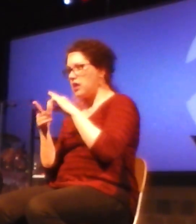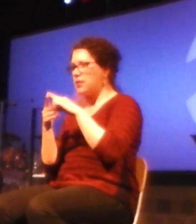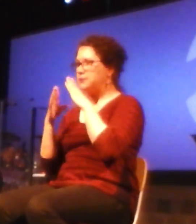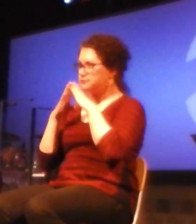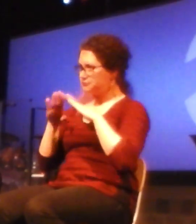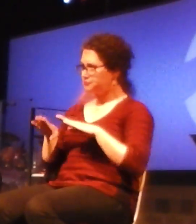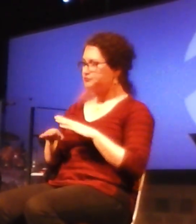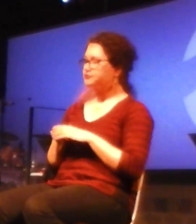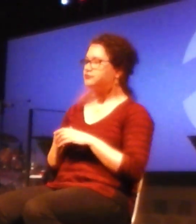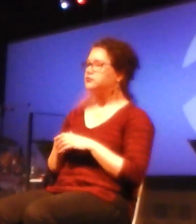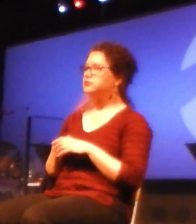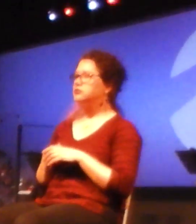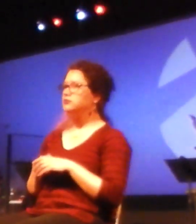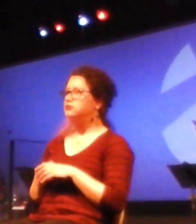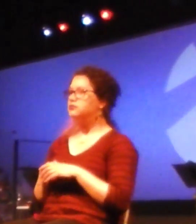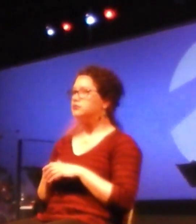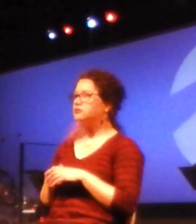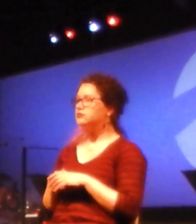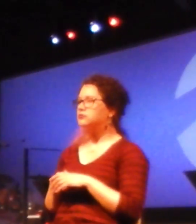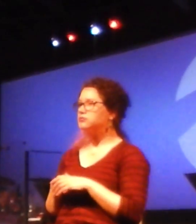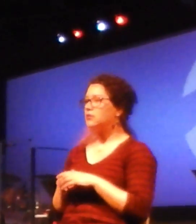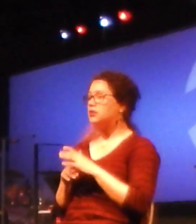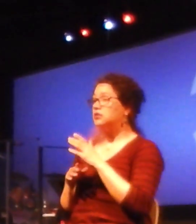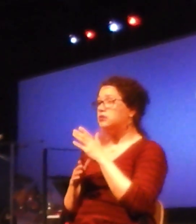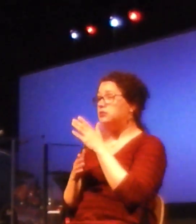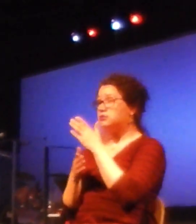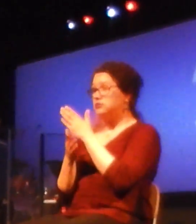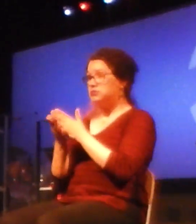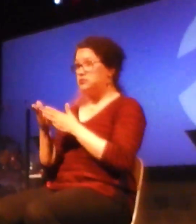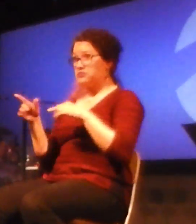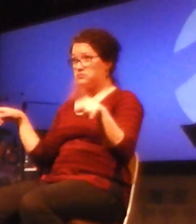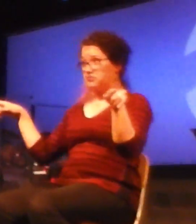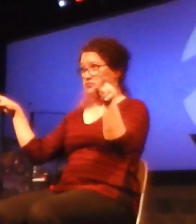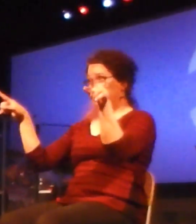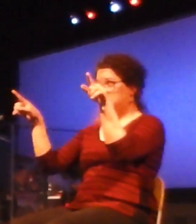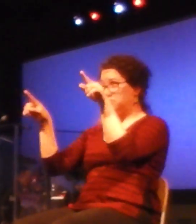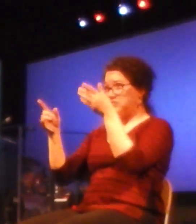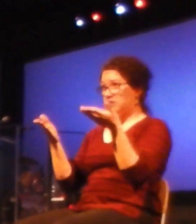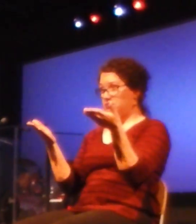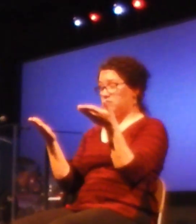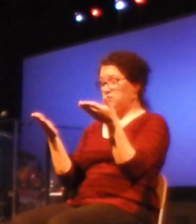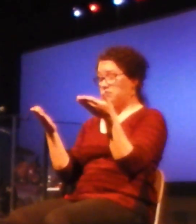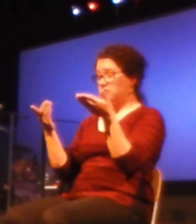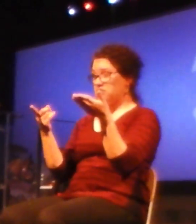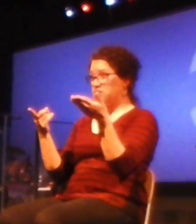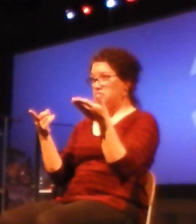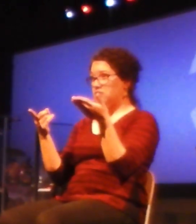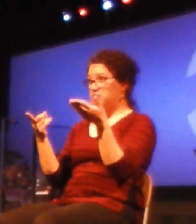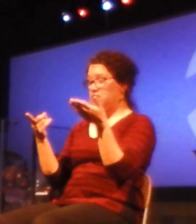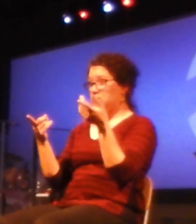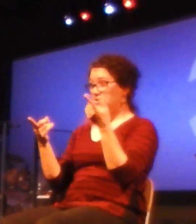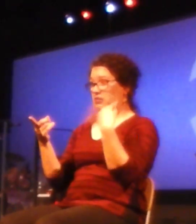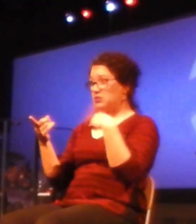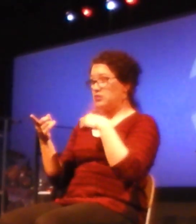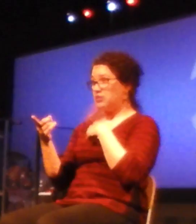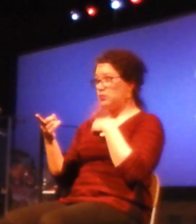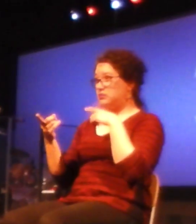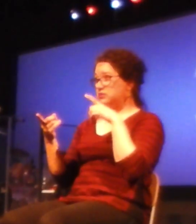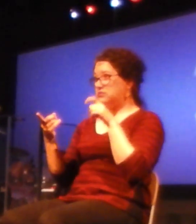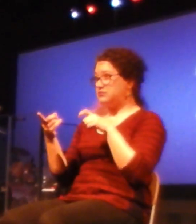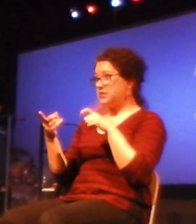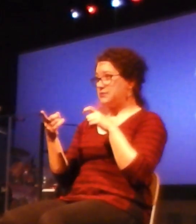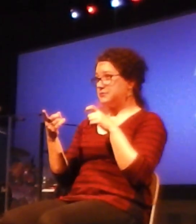For some of us in here, the thing we need to own to God right now in our time of